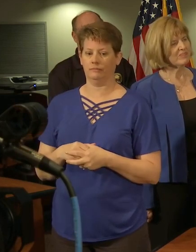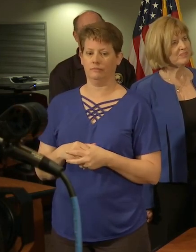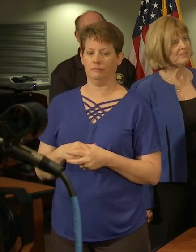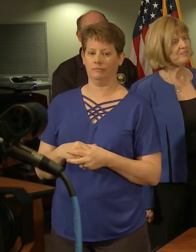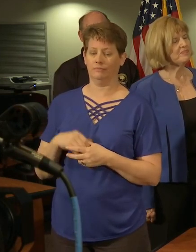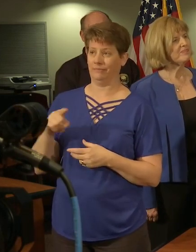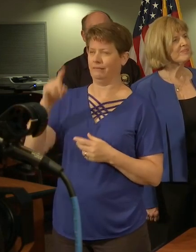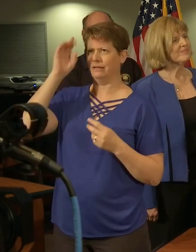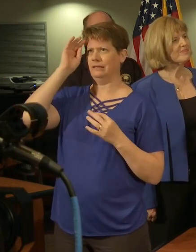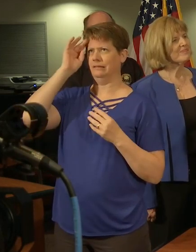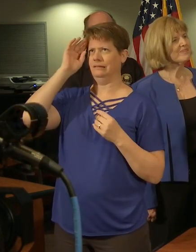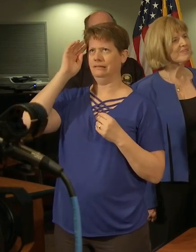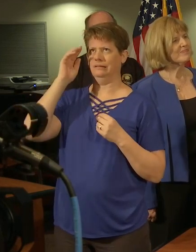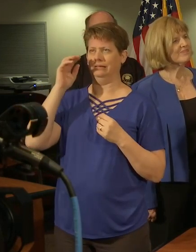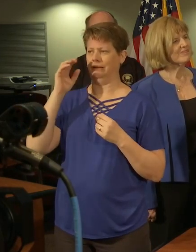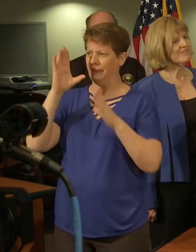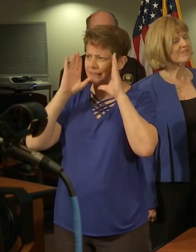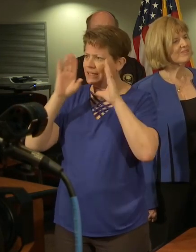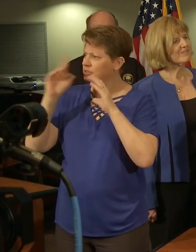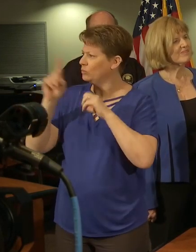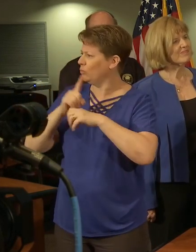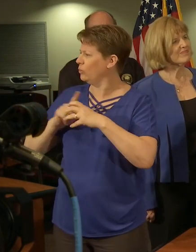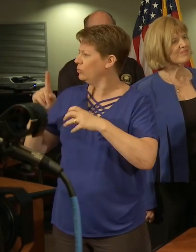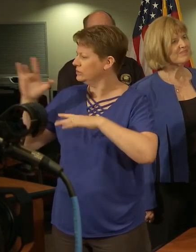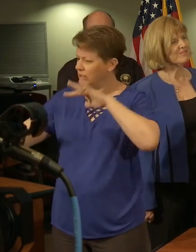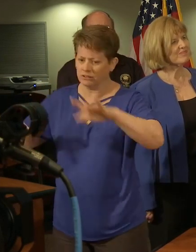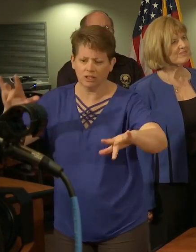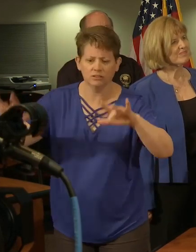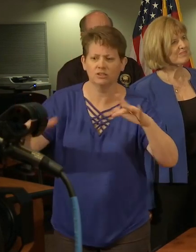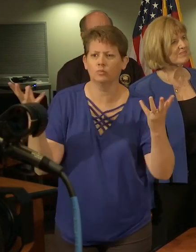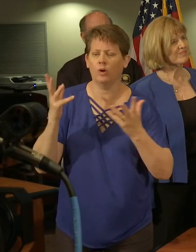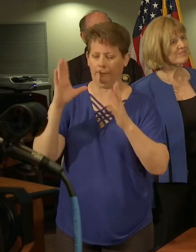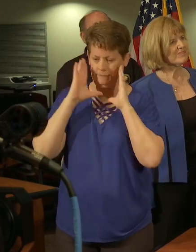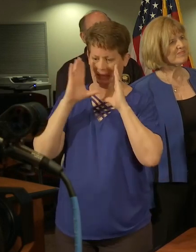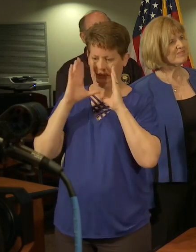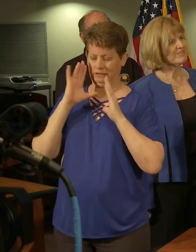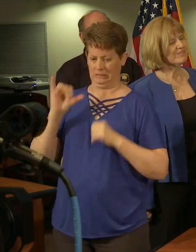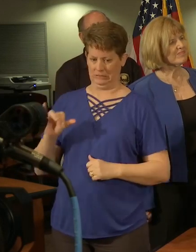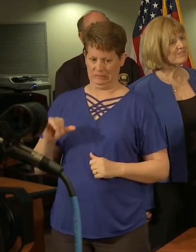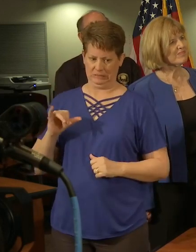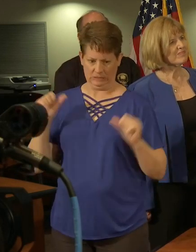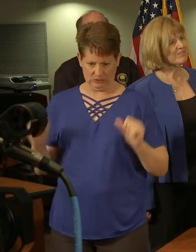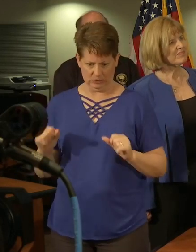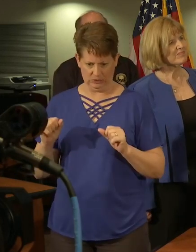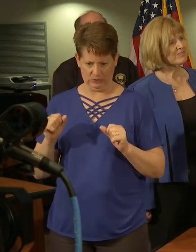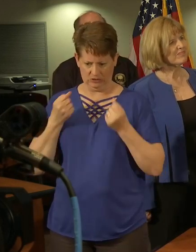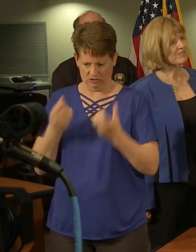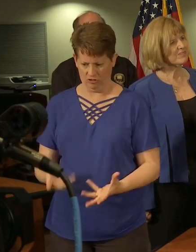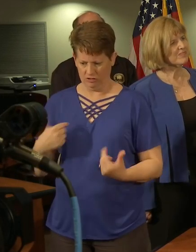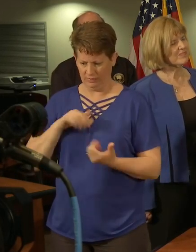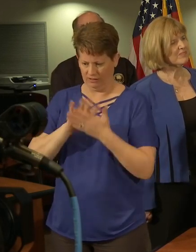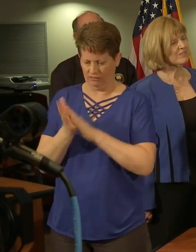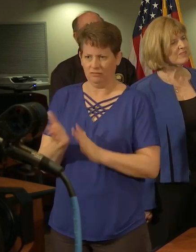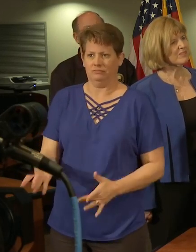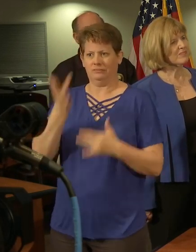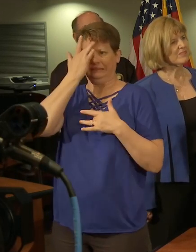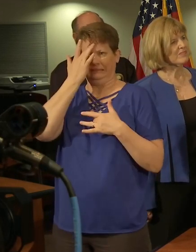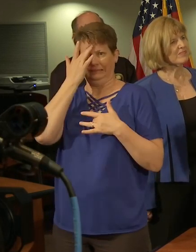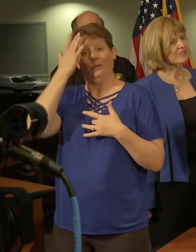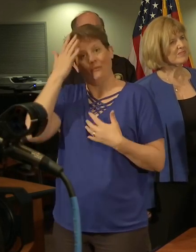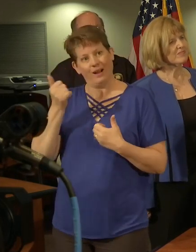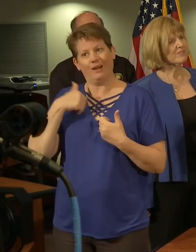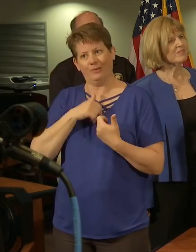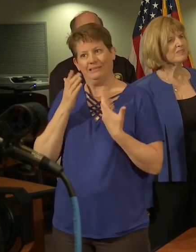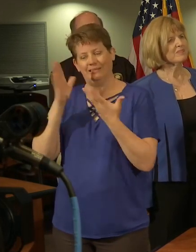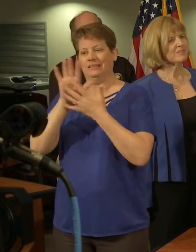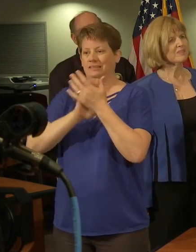you find yourself touching things all day long that could lead to the infection. That's why we have to continuously wash your